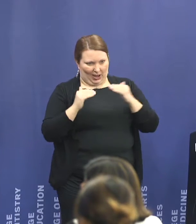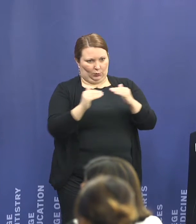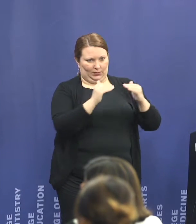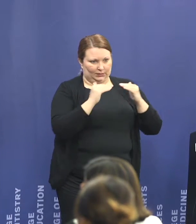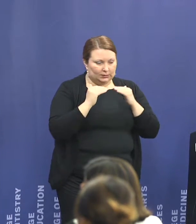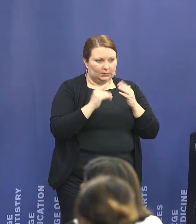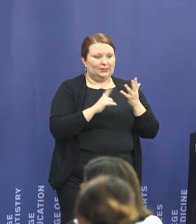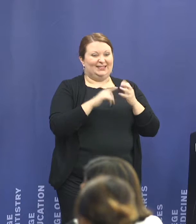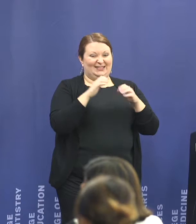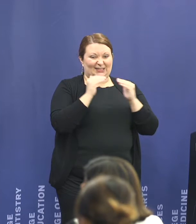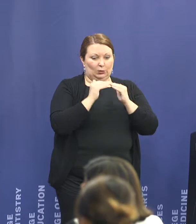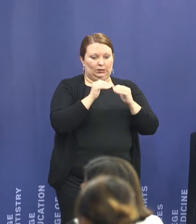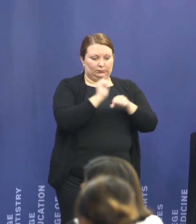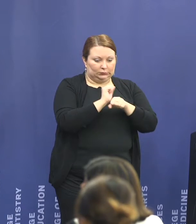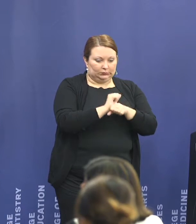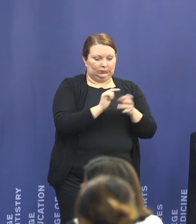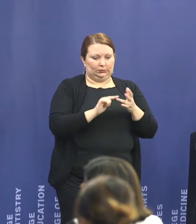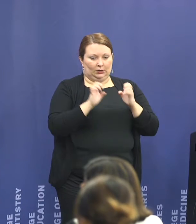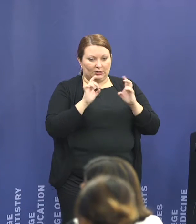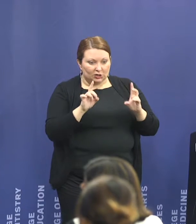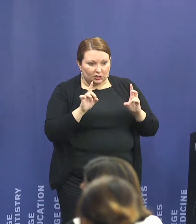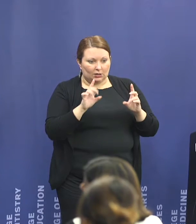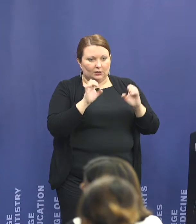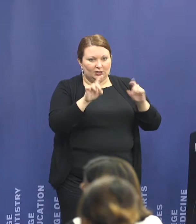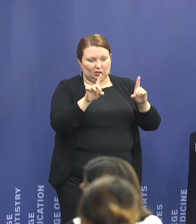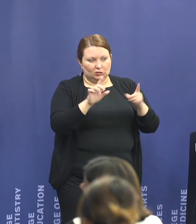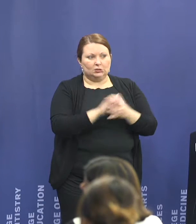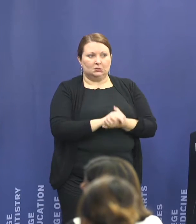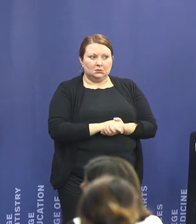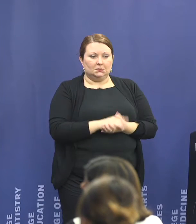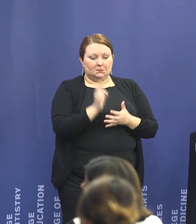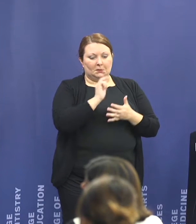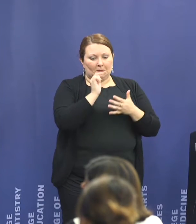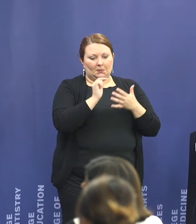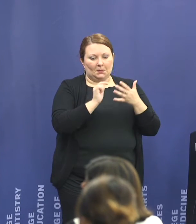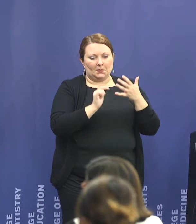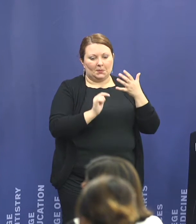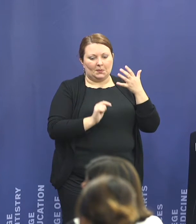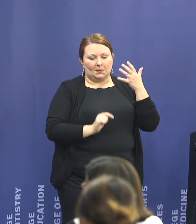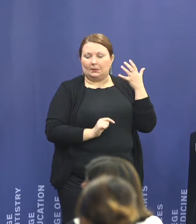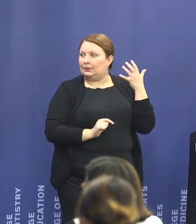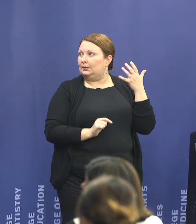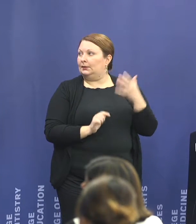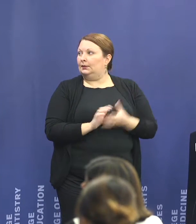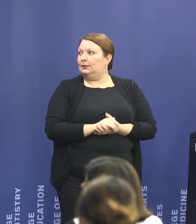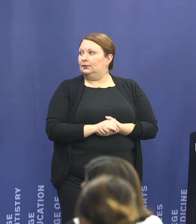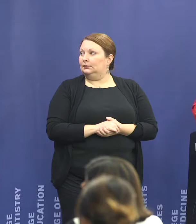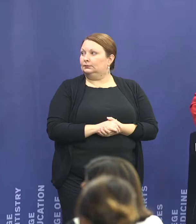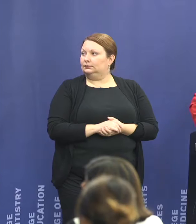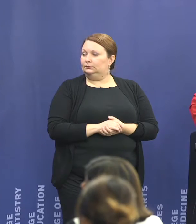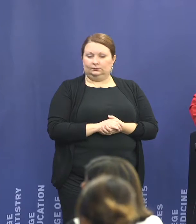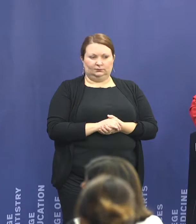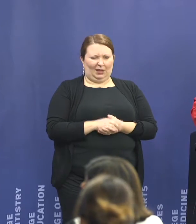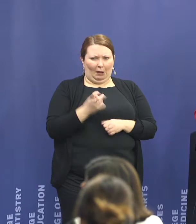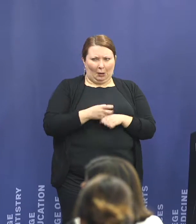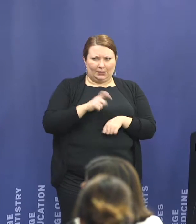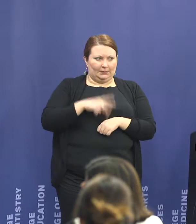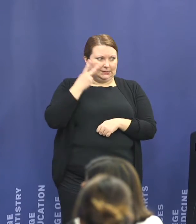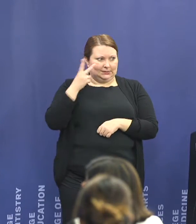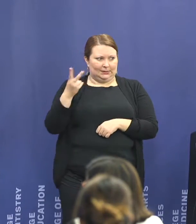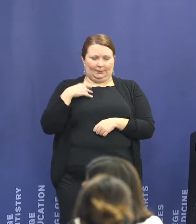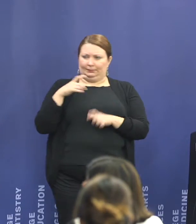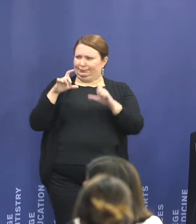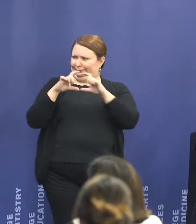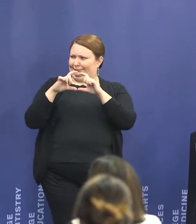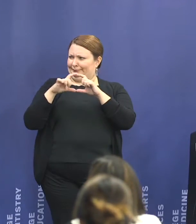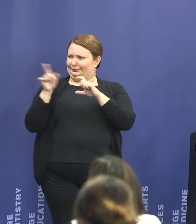Equal employment, education, I'm having a hard time reading one